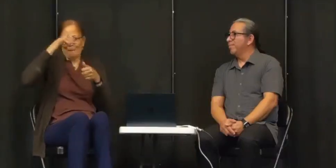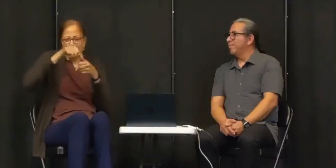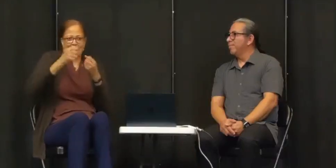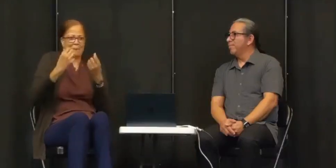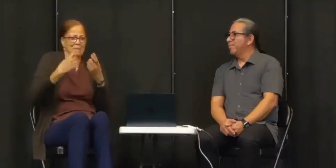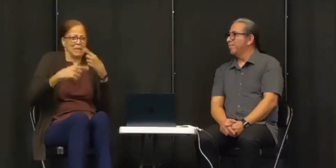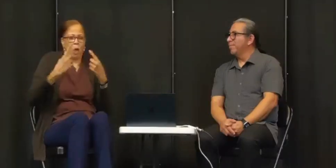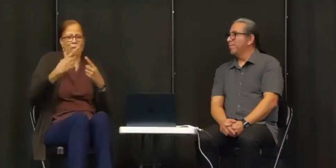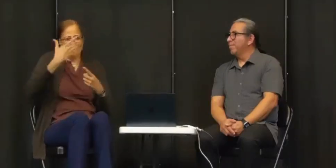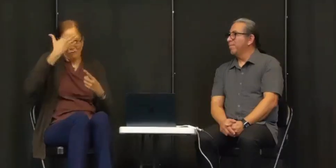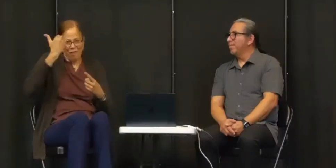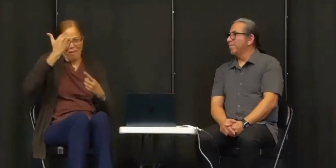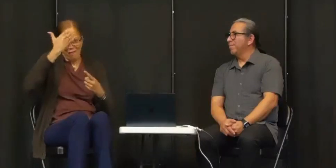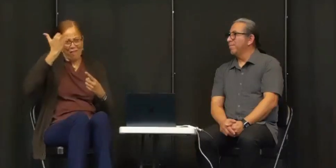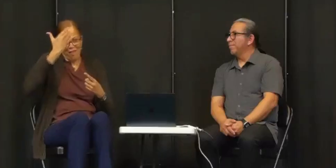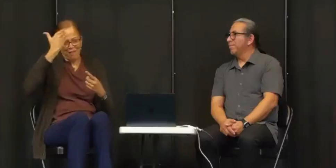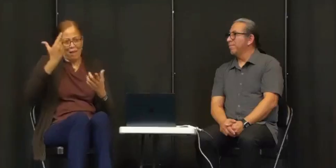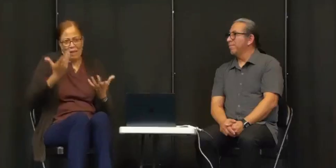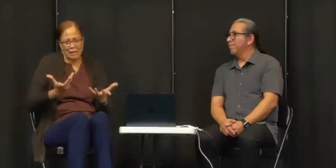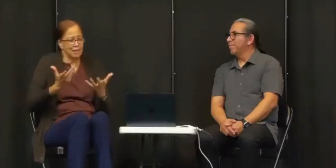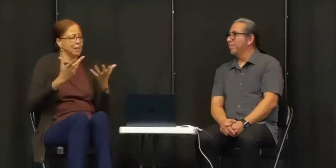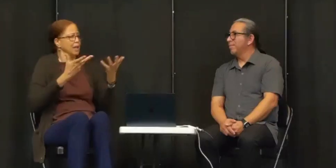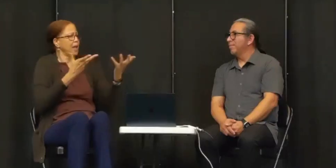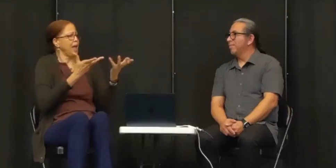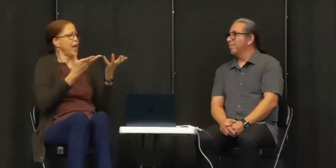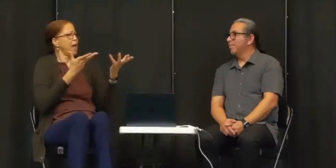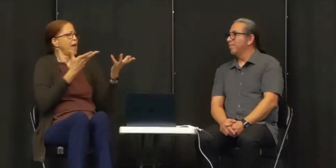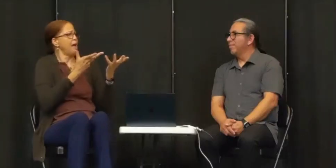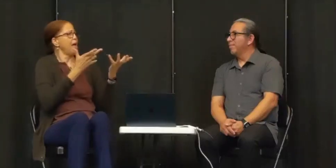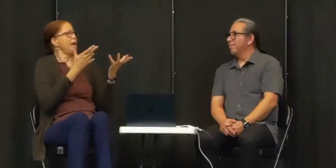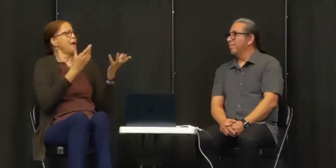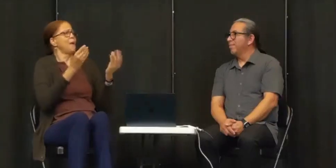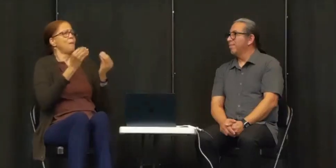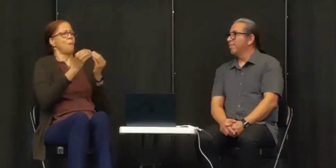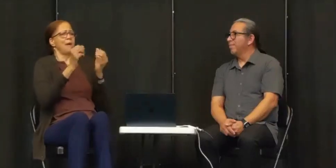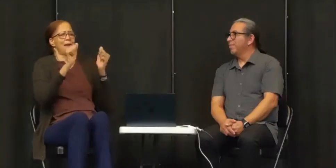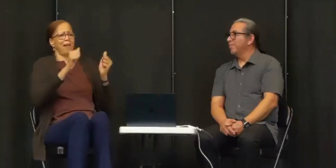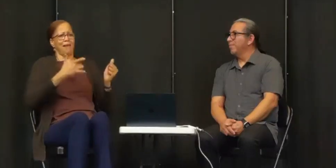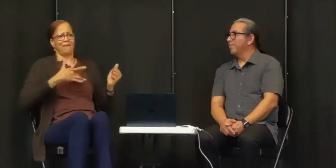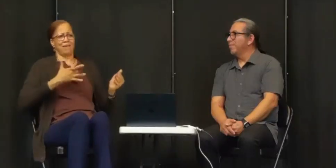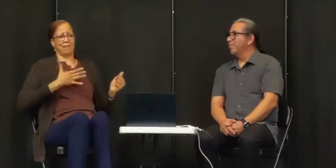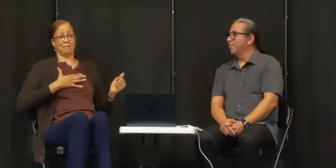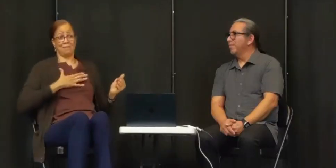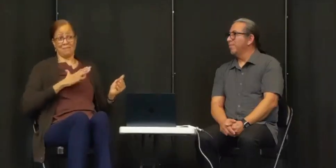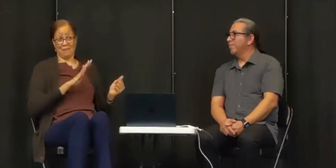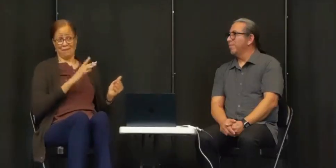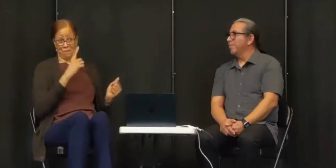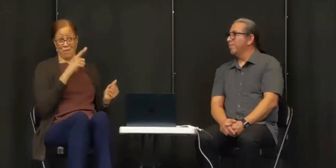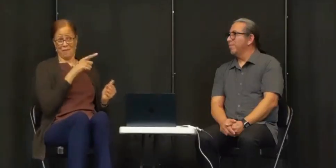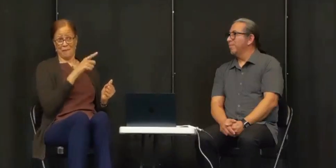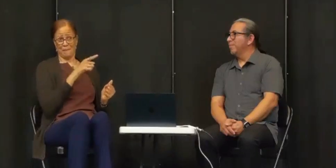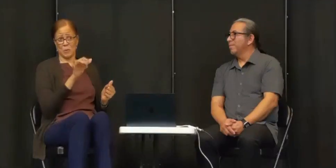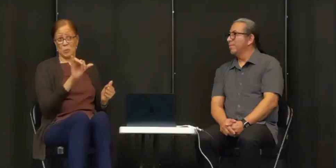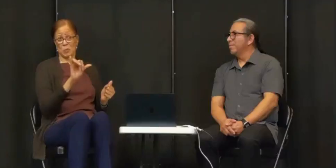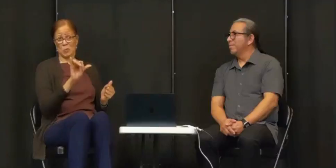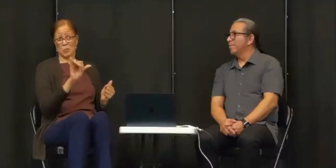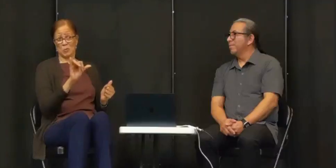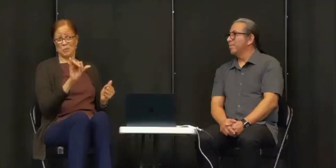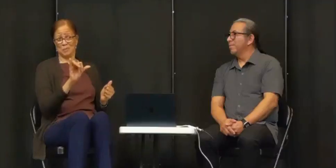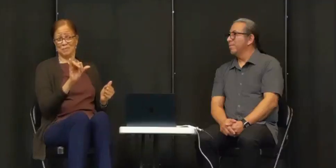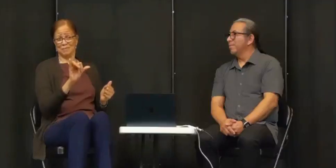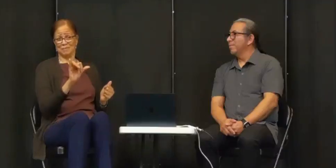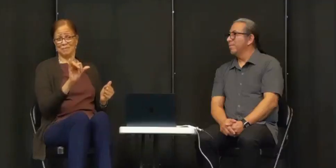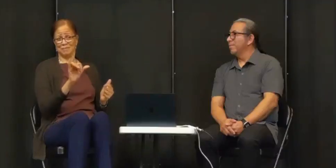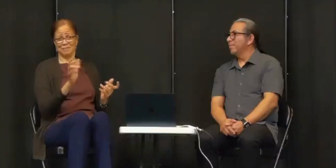I feel like I'm not a good parent. Oh, I try to learn sign language. I always forget the signs. You know, and you